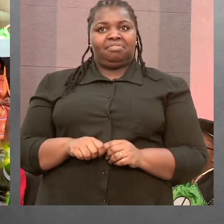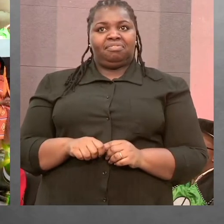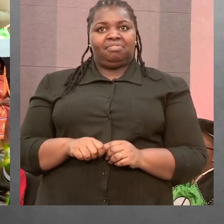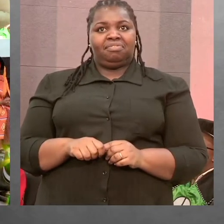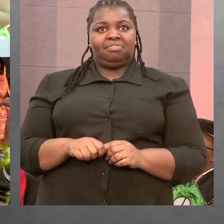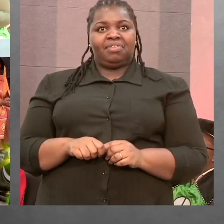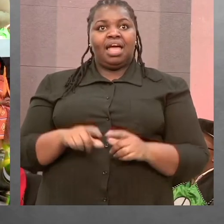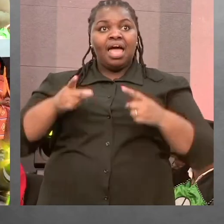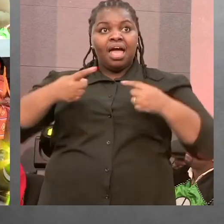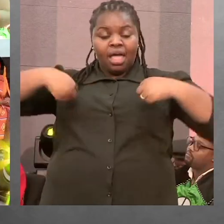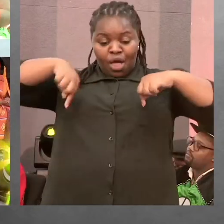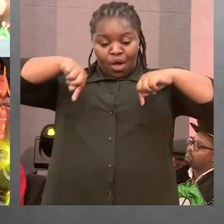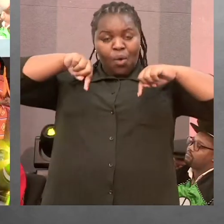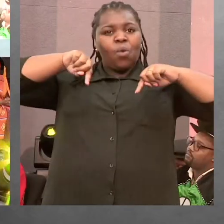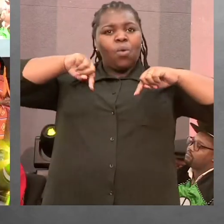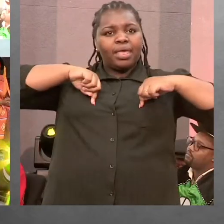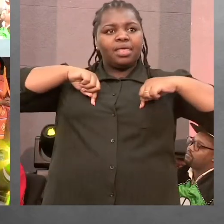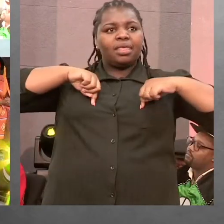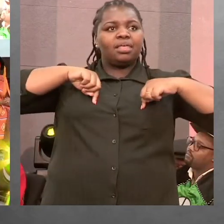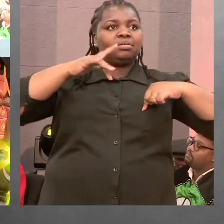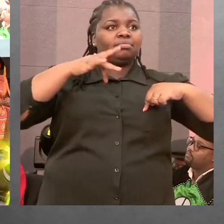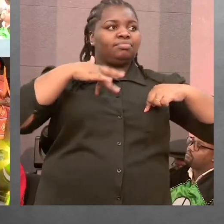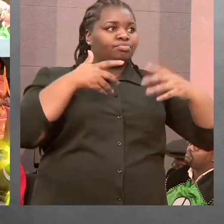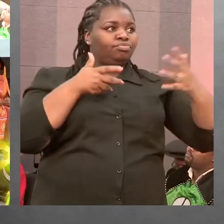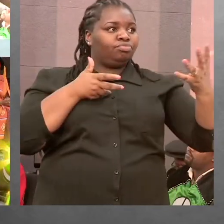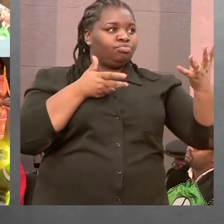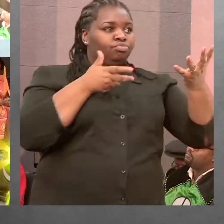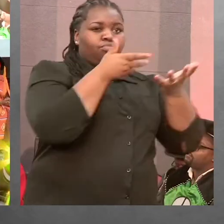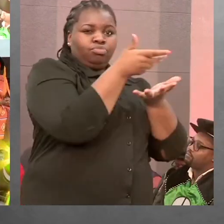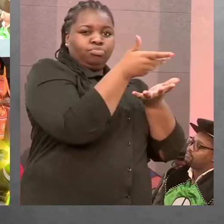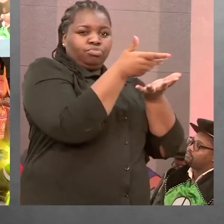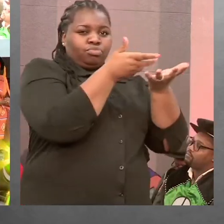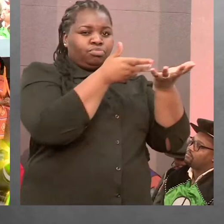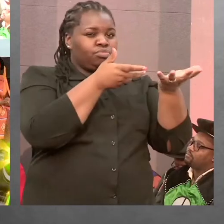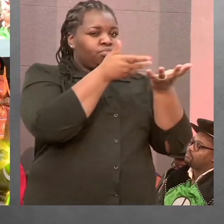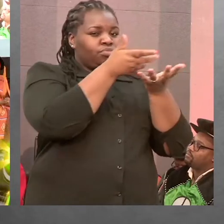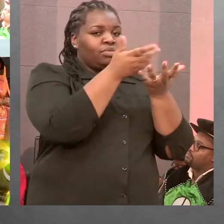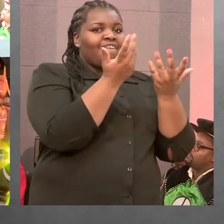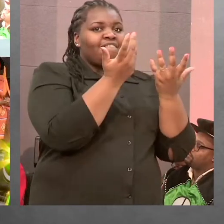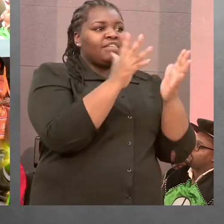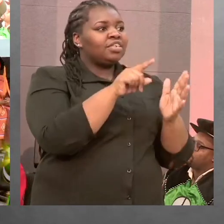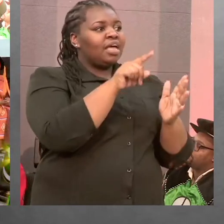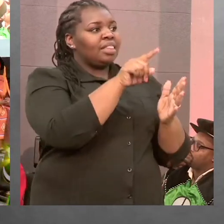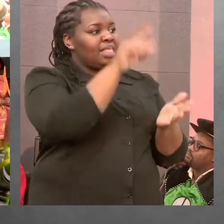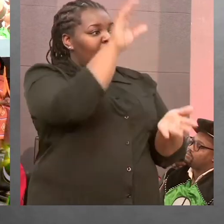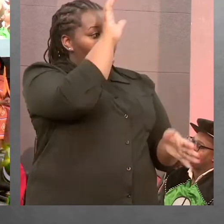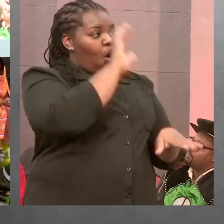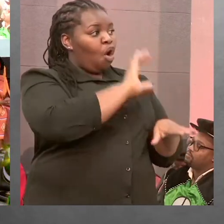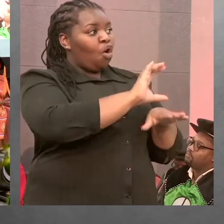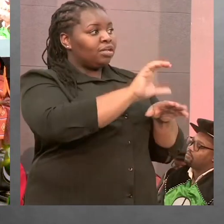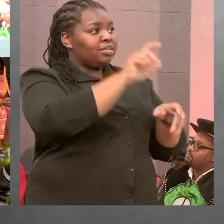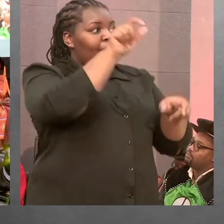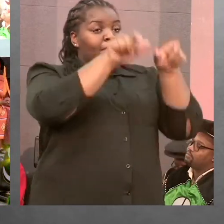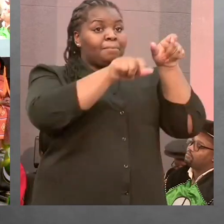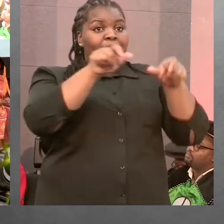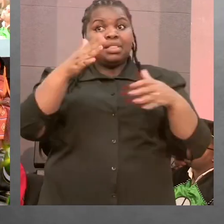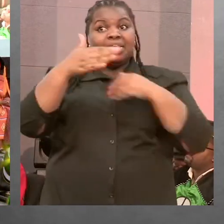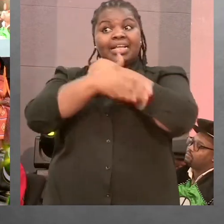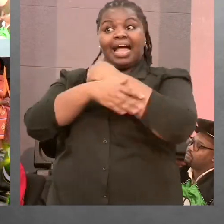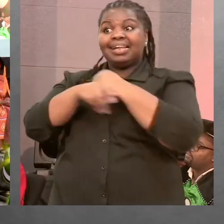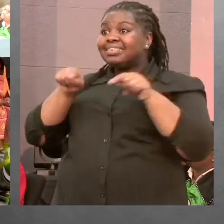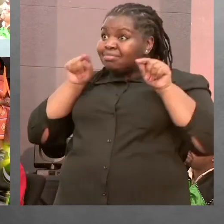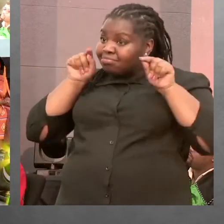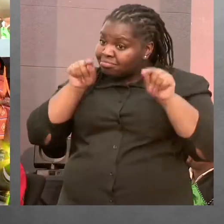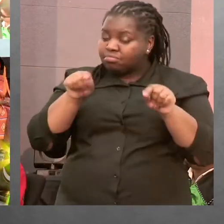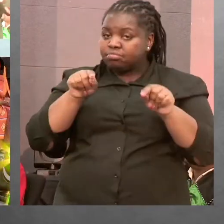We have been engaged on redefining the course of the African people within the country itself,